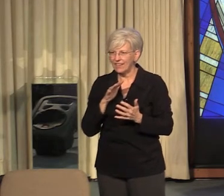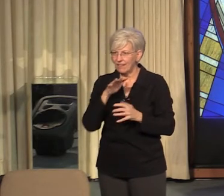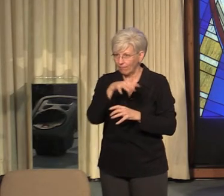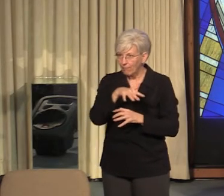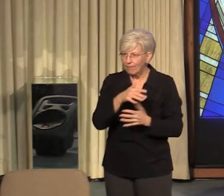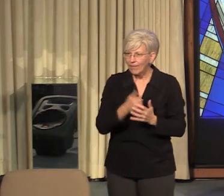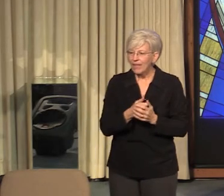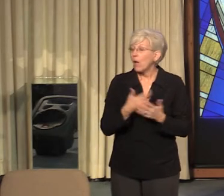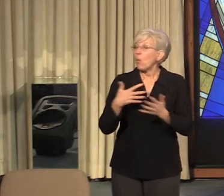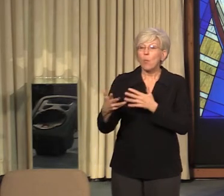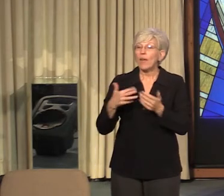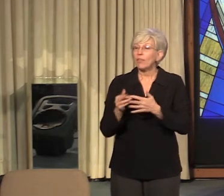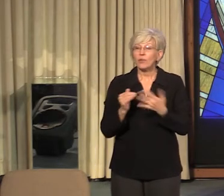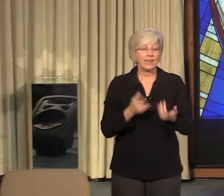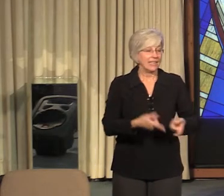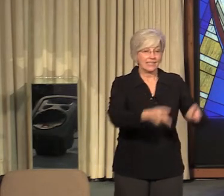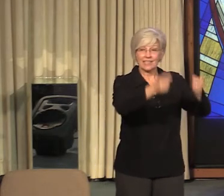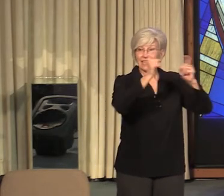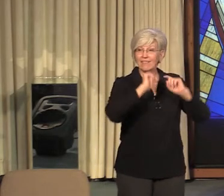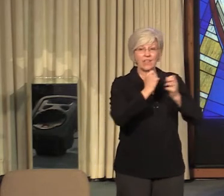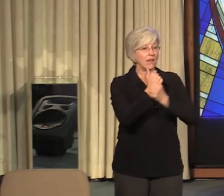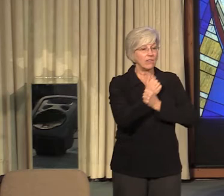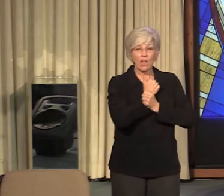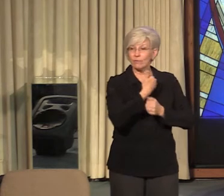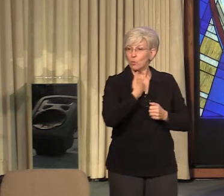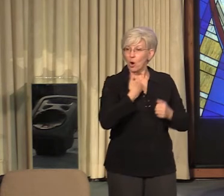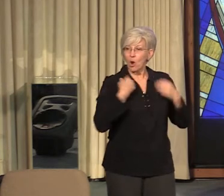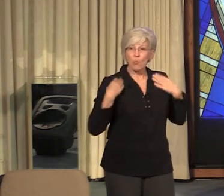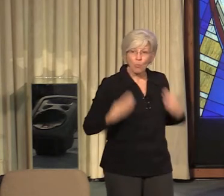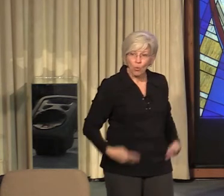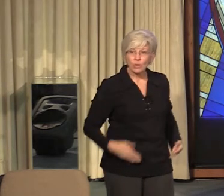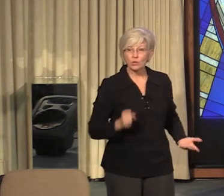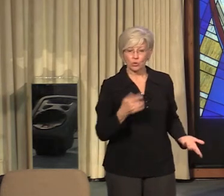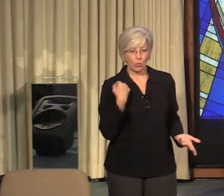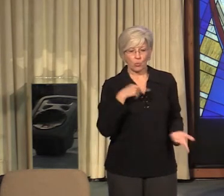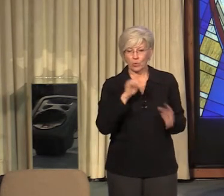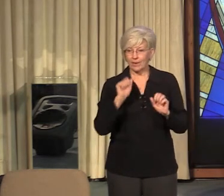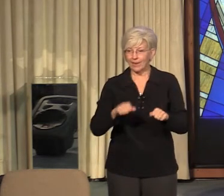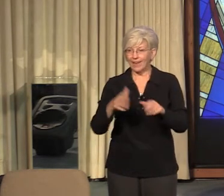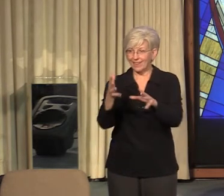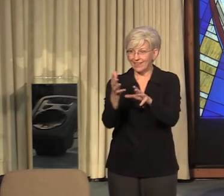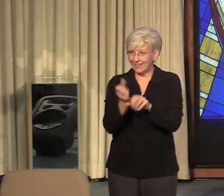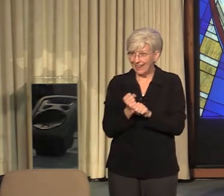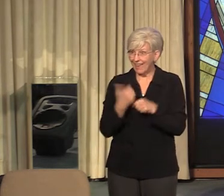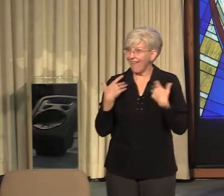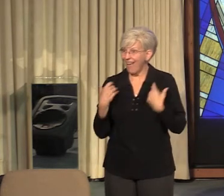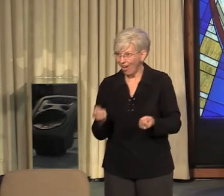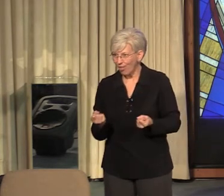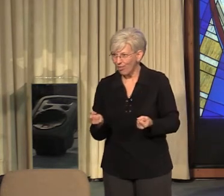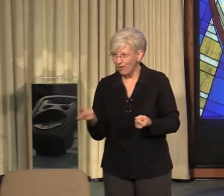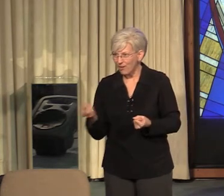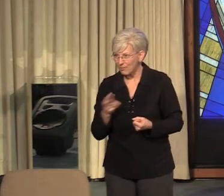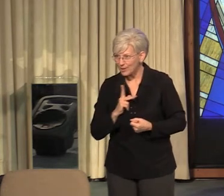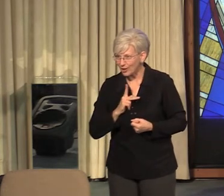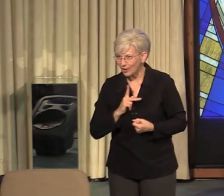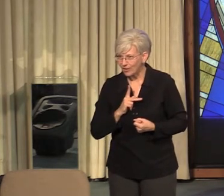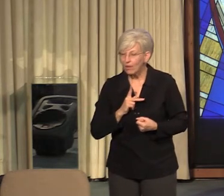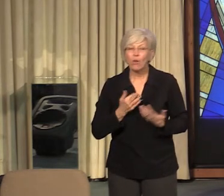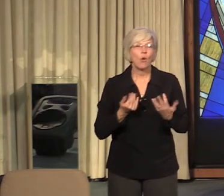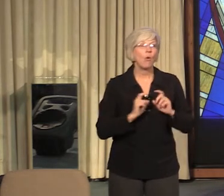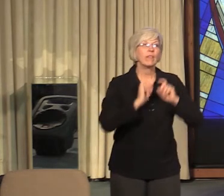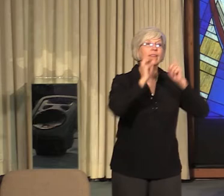of love to our own bodies so that we may receive health in return, the giving of our